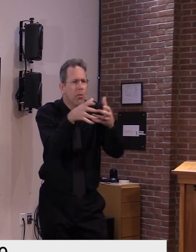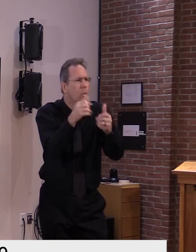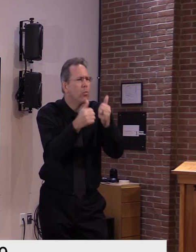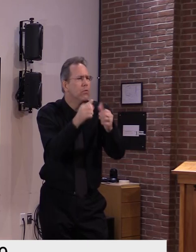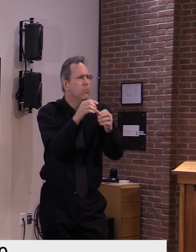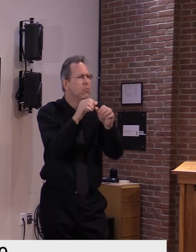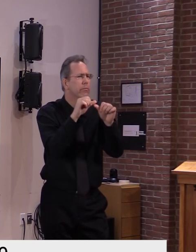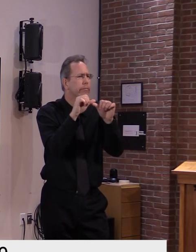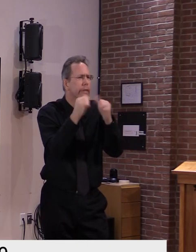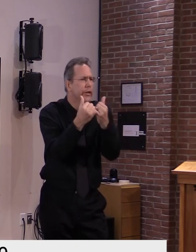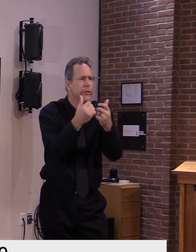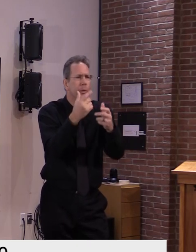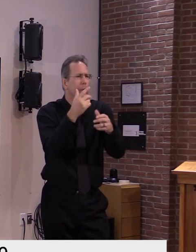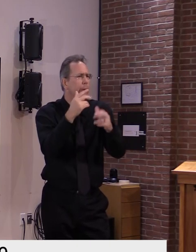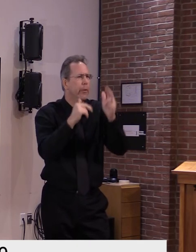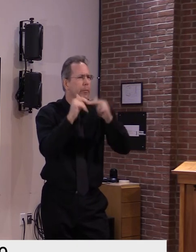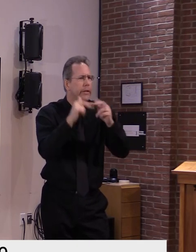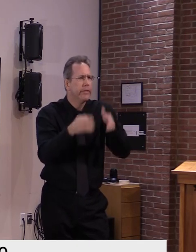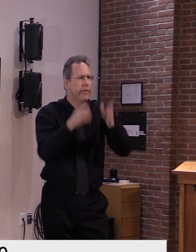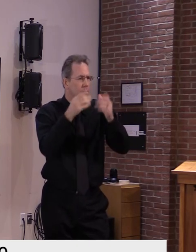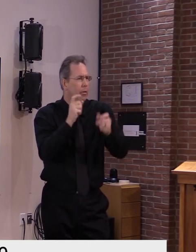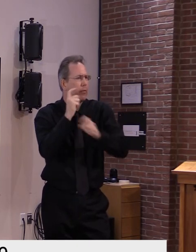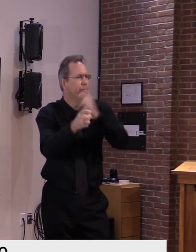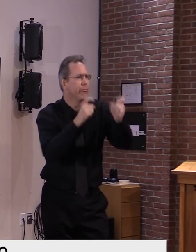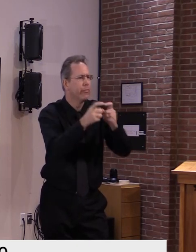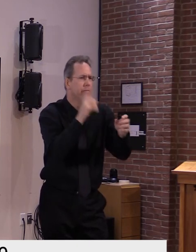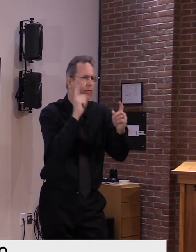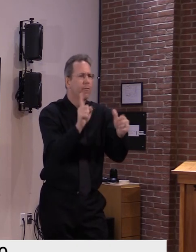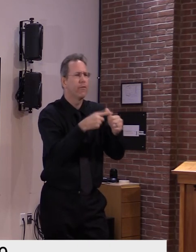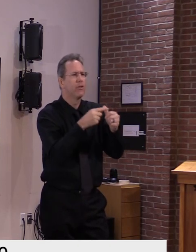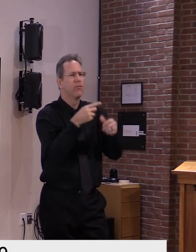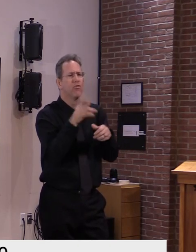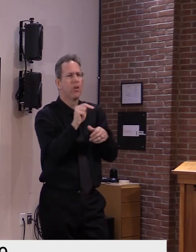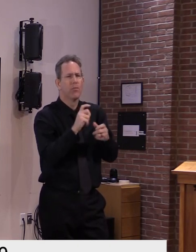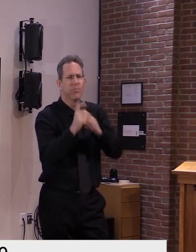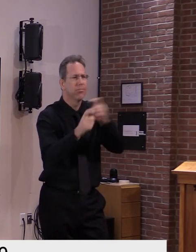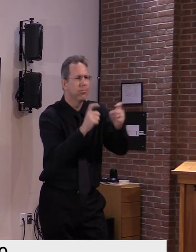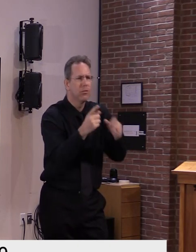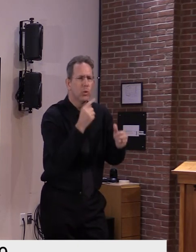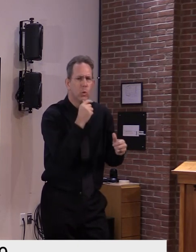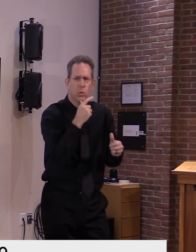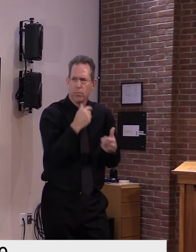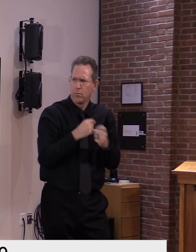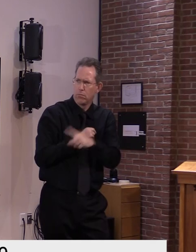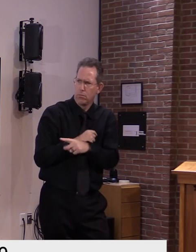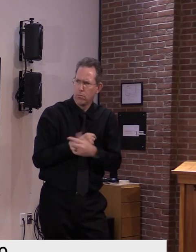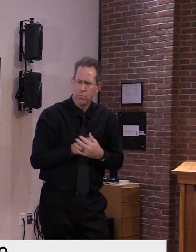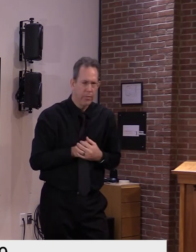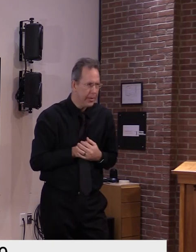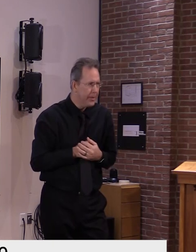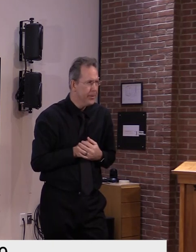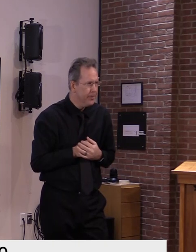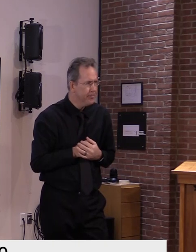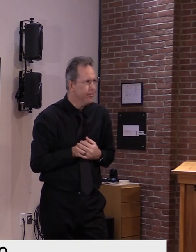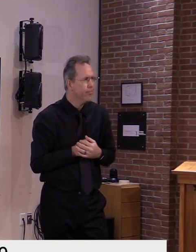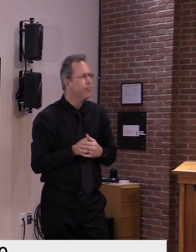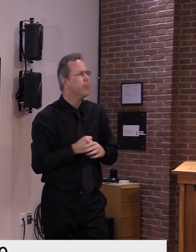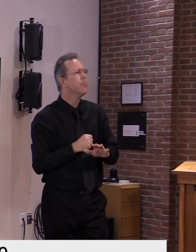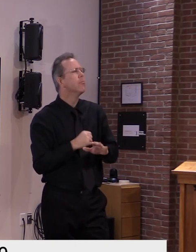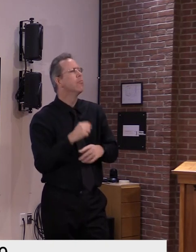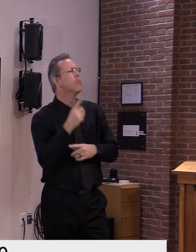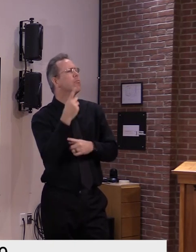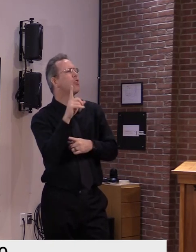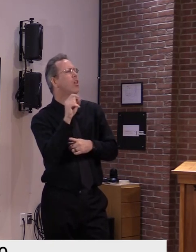be continuing to receive shipments on a weekly basis. So we may not get to some people the first week, the second week, the third